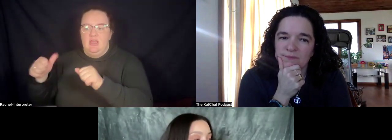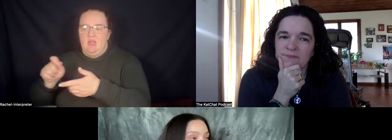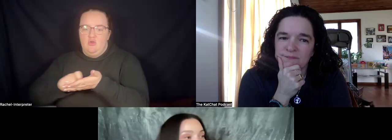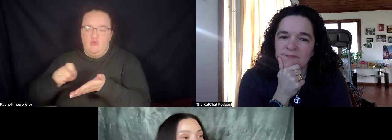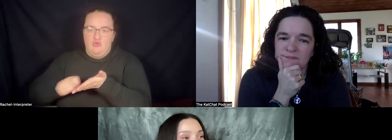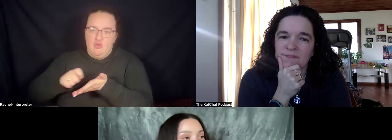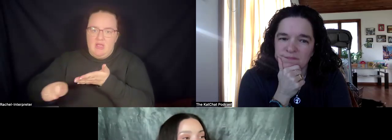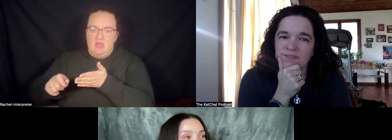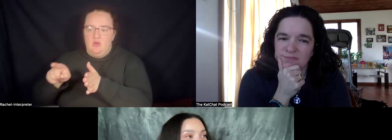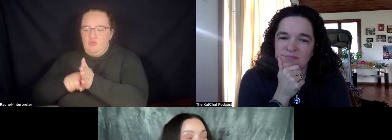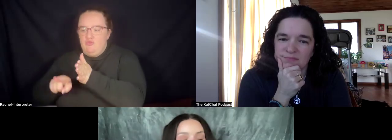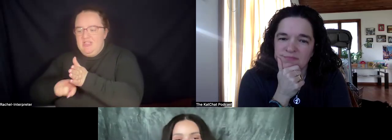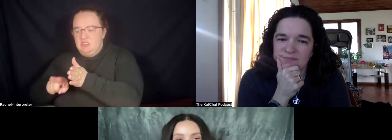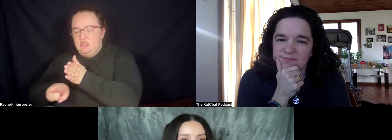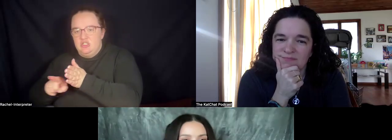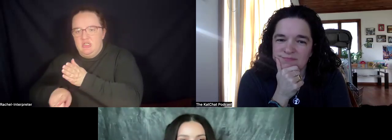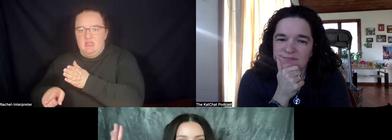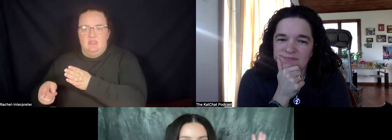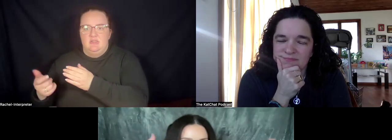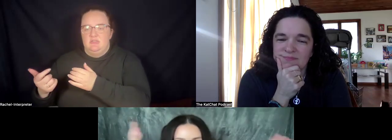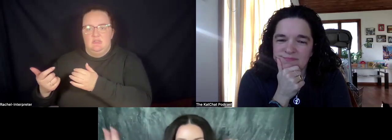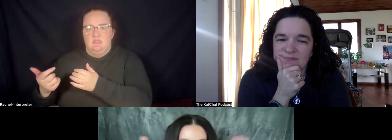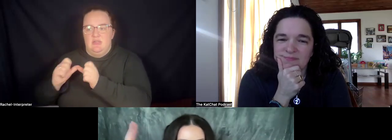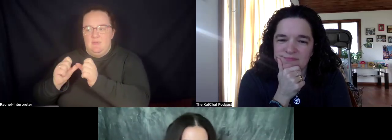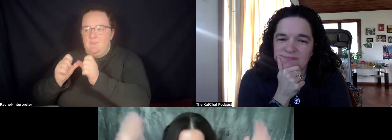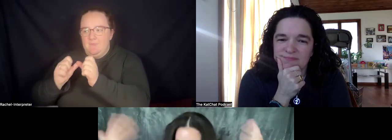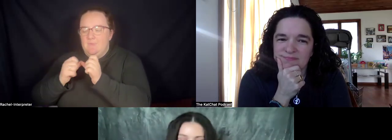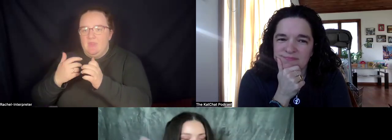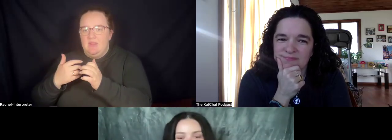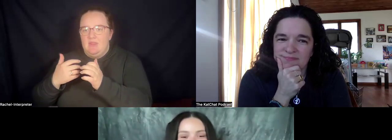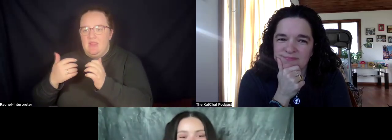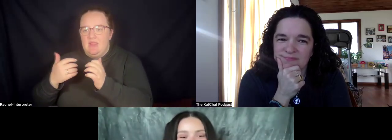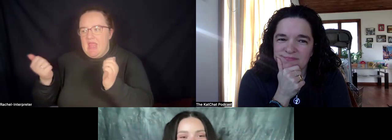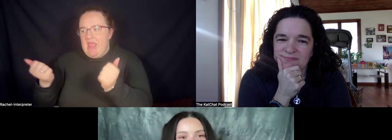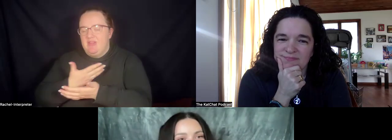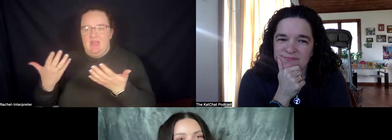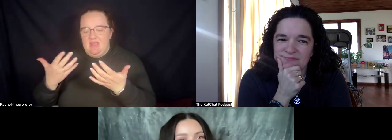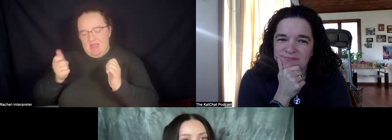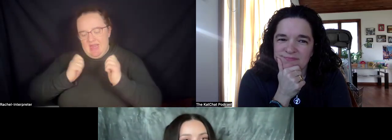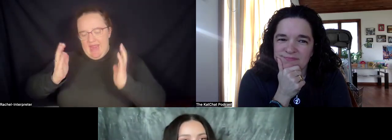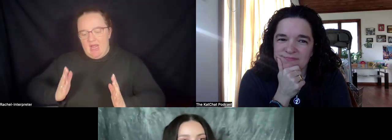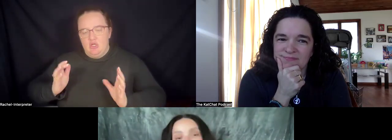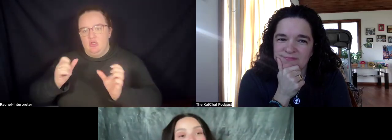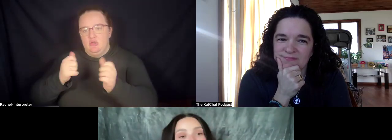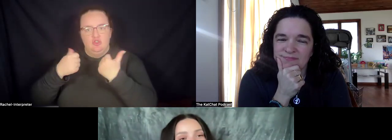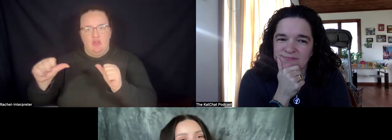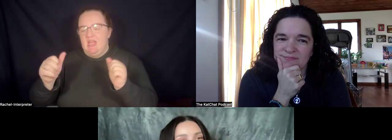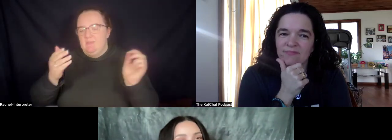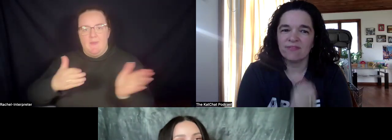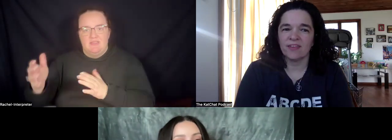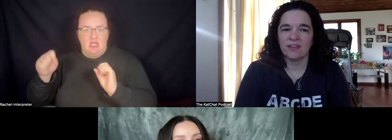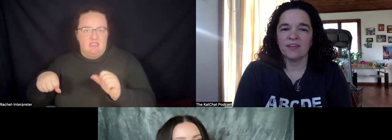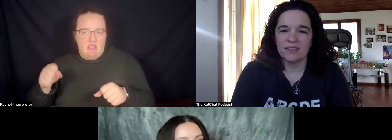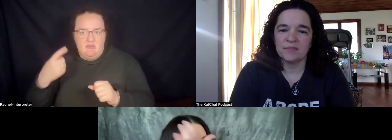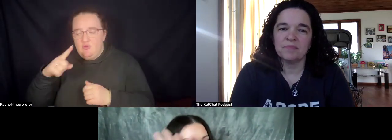and researching and just keeping my instrument as an actor as prepared as possible